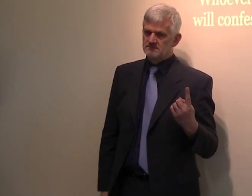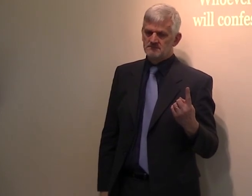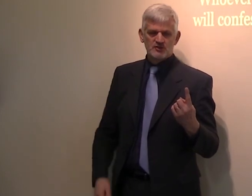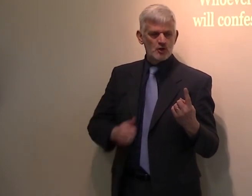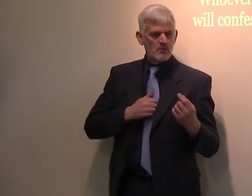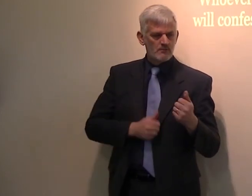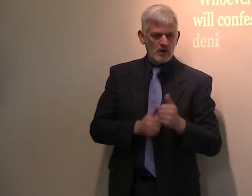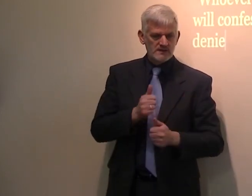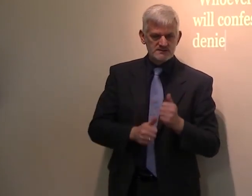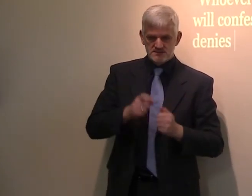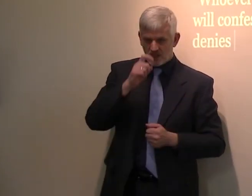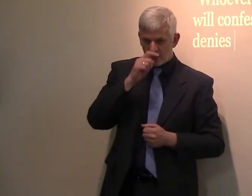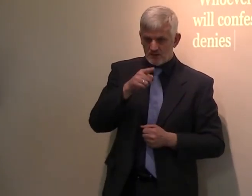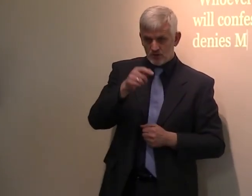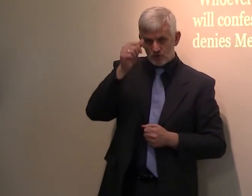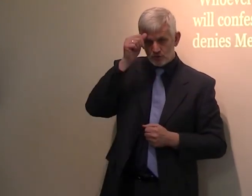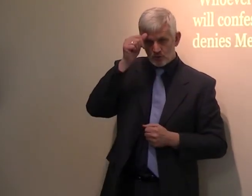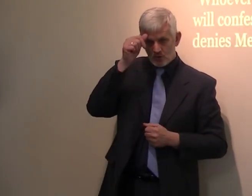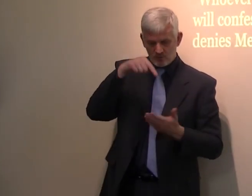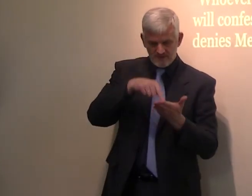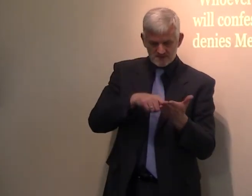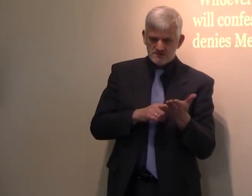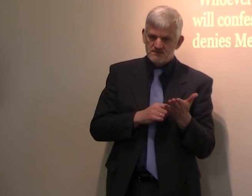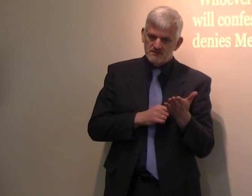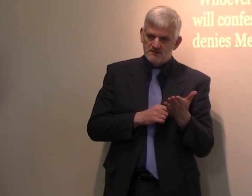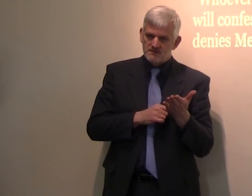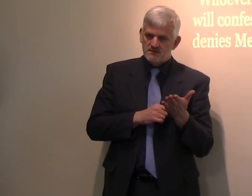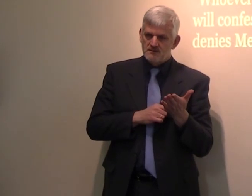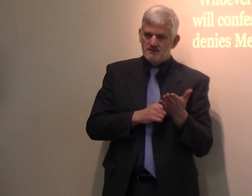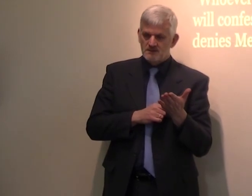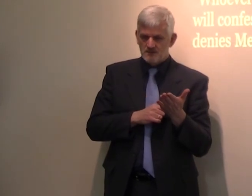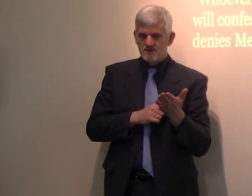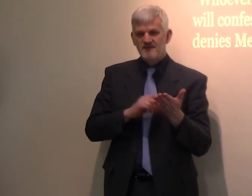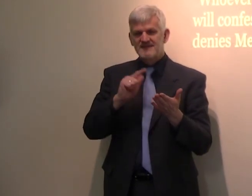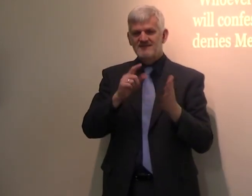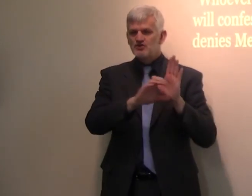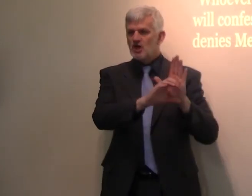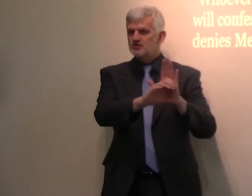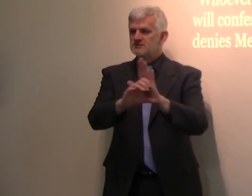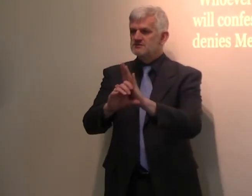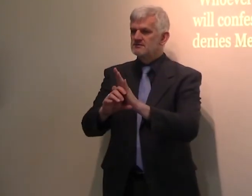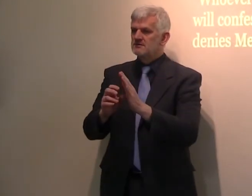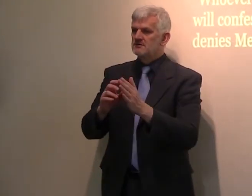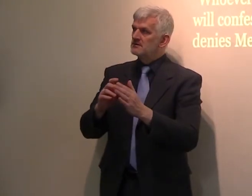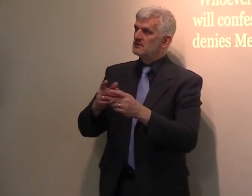you heard what the Spirit said unto the churches? All the Godhead is here represented. So let us